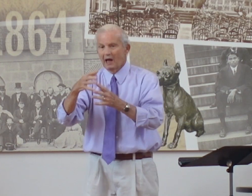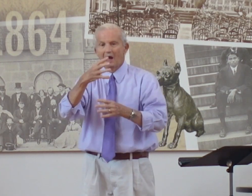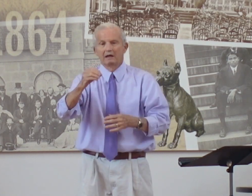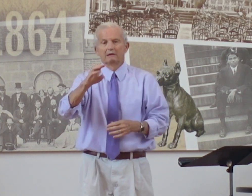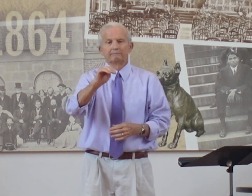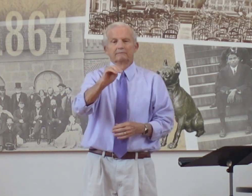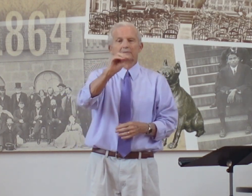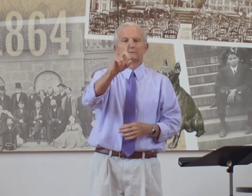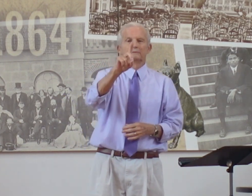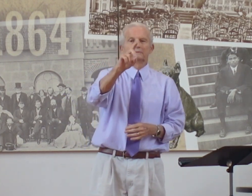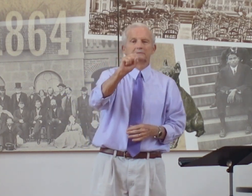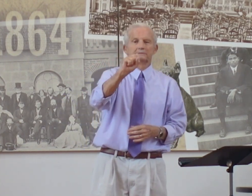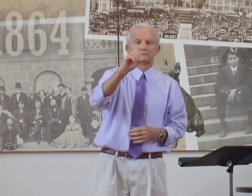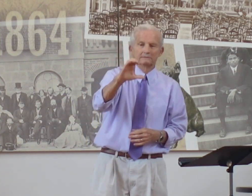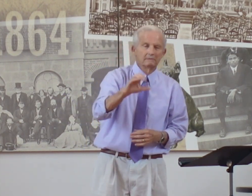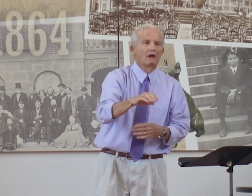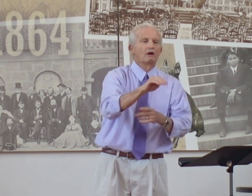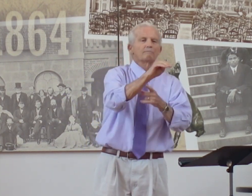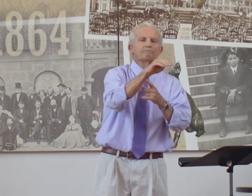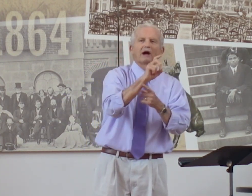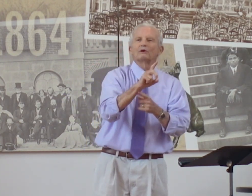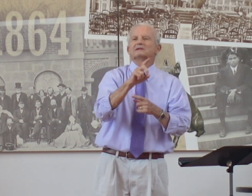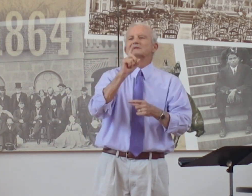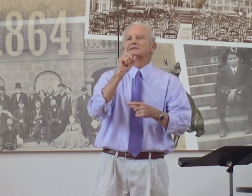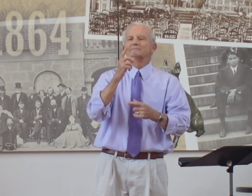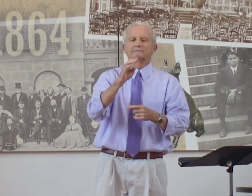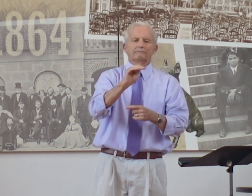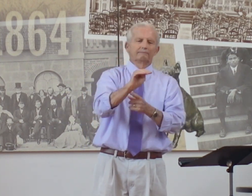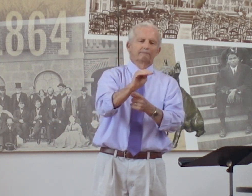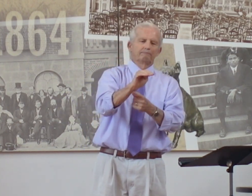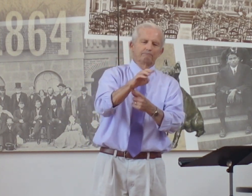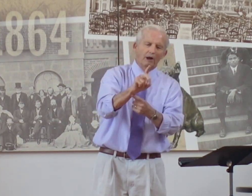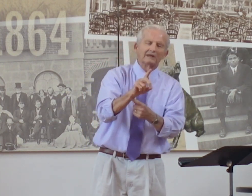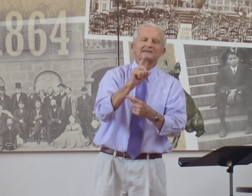America, and the Maryland Senior Citizen Association.